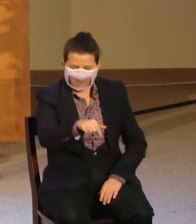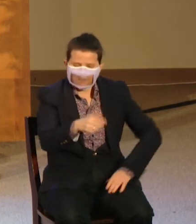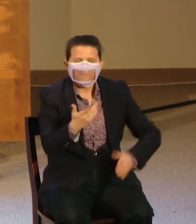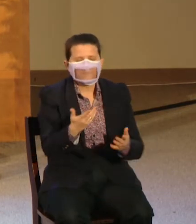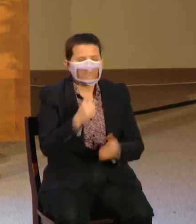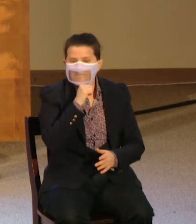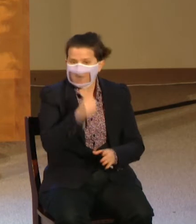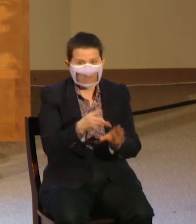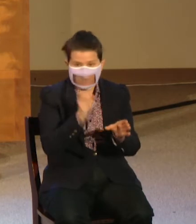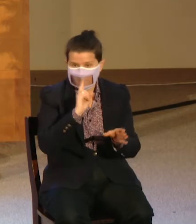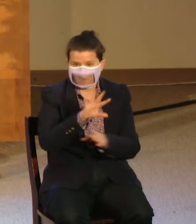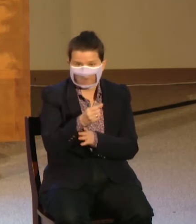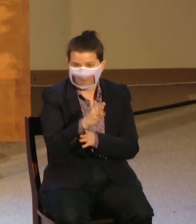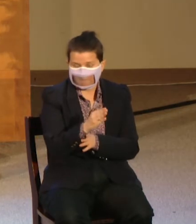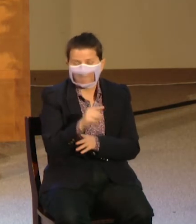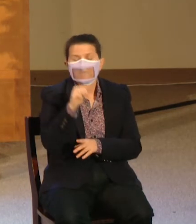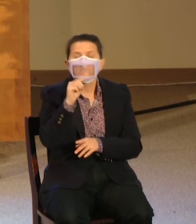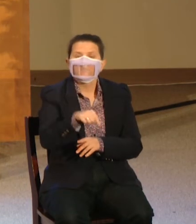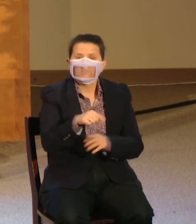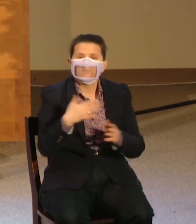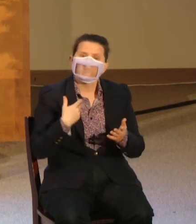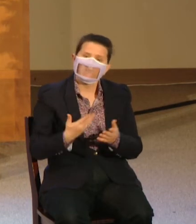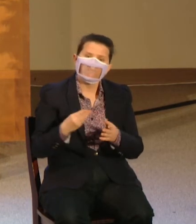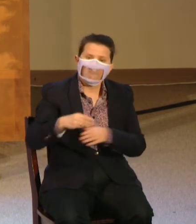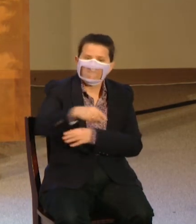it. She made about 10% back on her money.